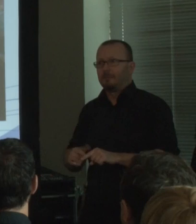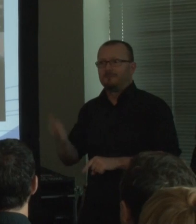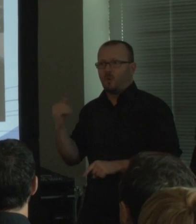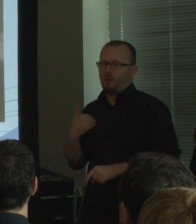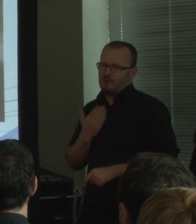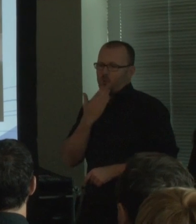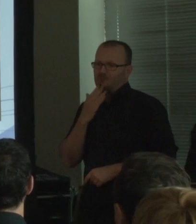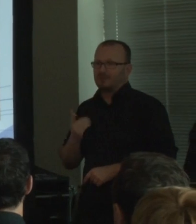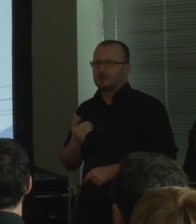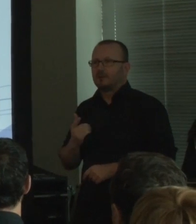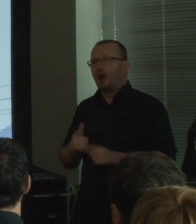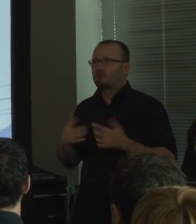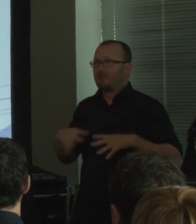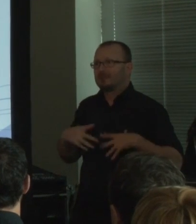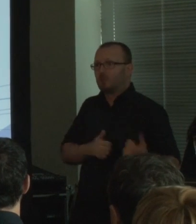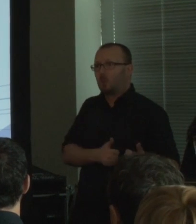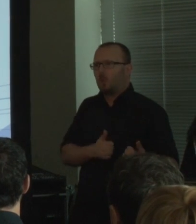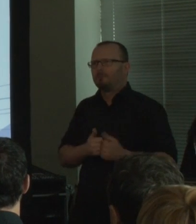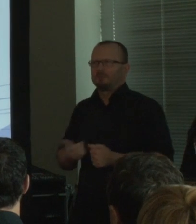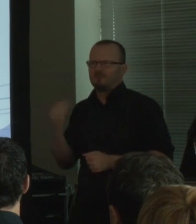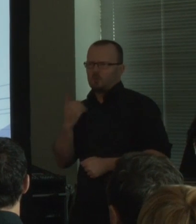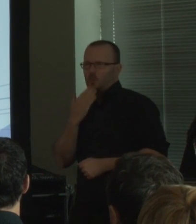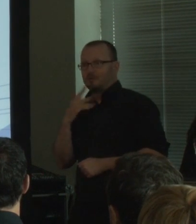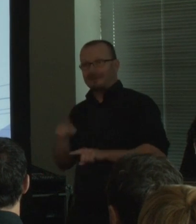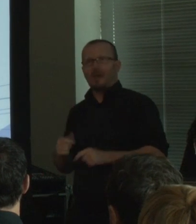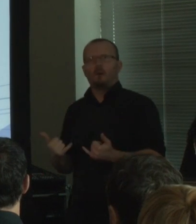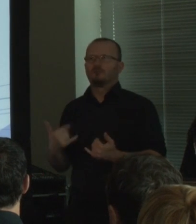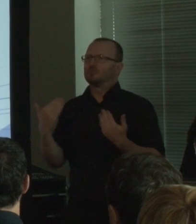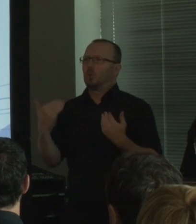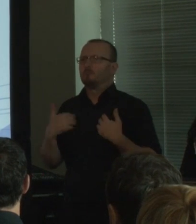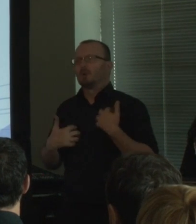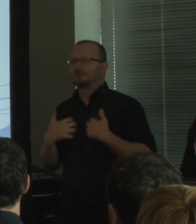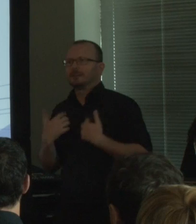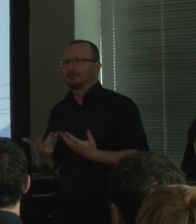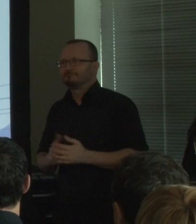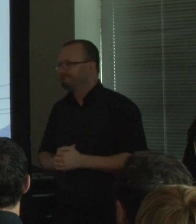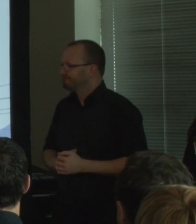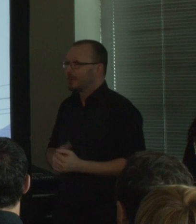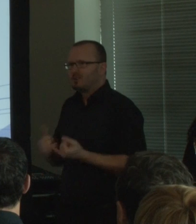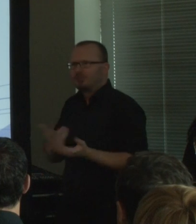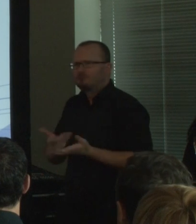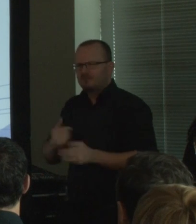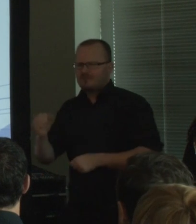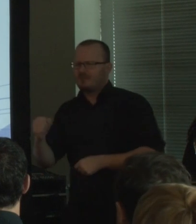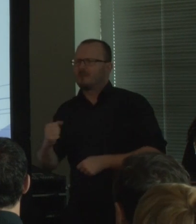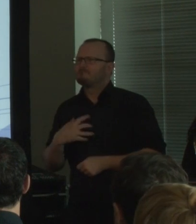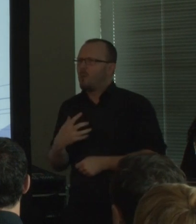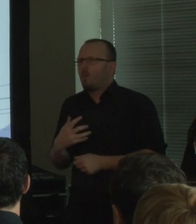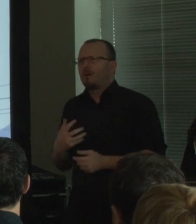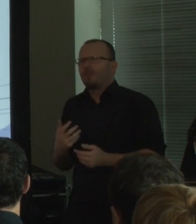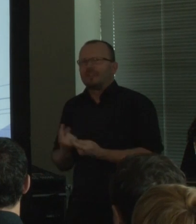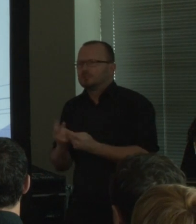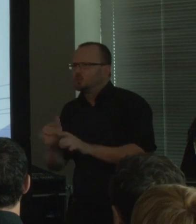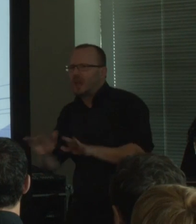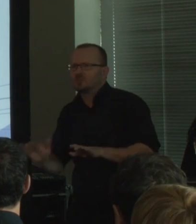Yeah. Apart from the dress ups. But no, it's a lot cooler now. A lot more exciting. quite interactive. Yeah, more things to touch and like